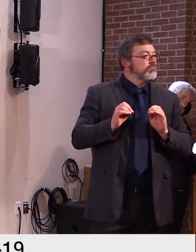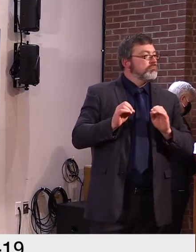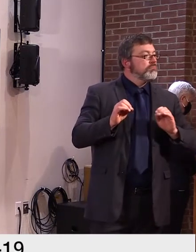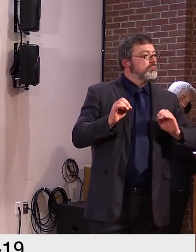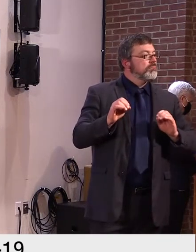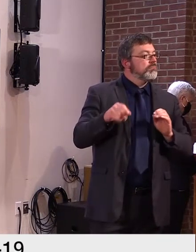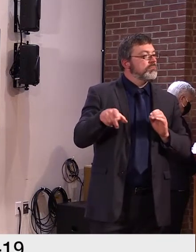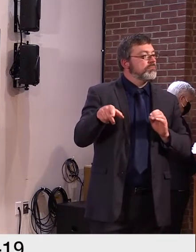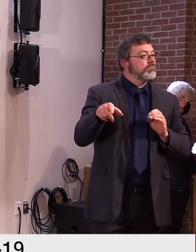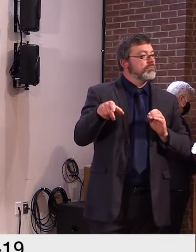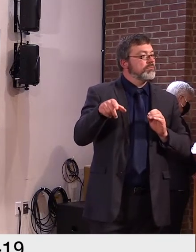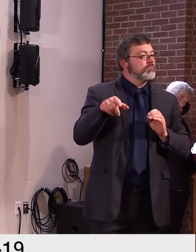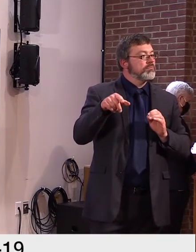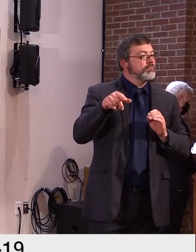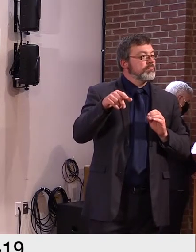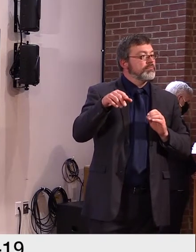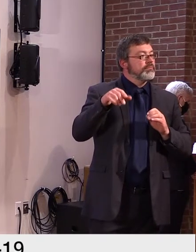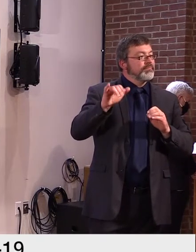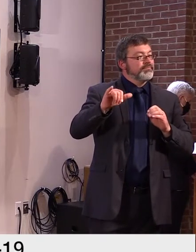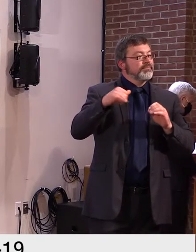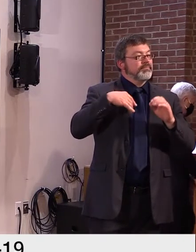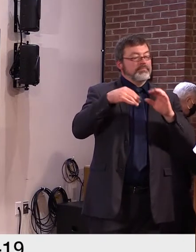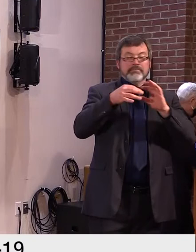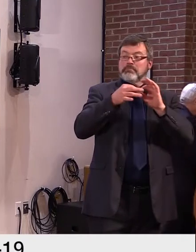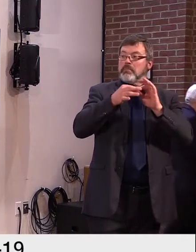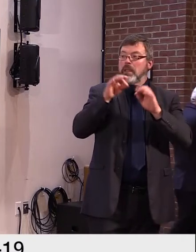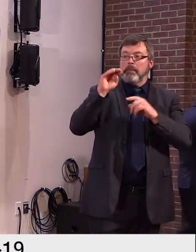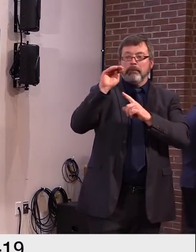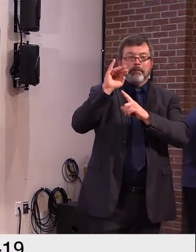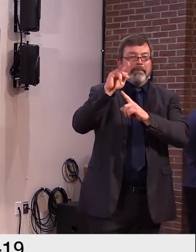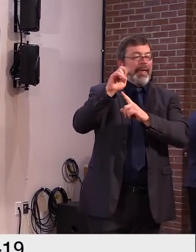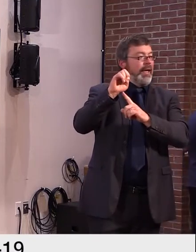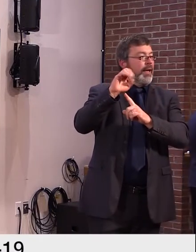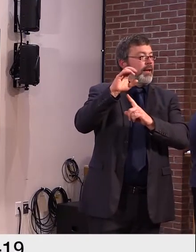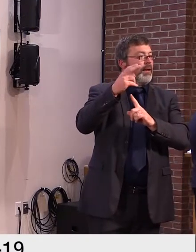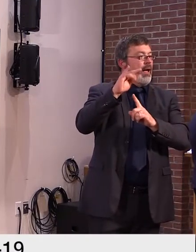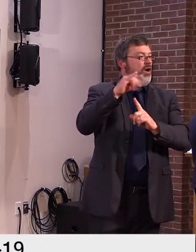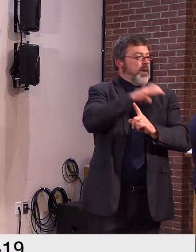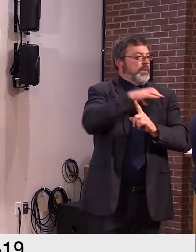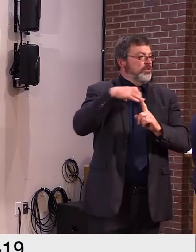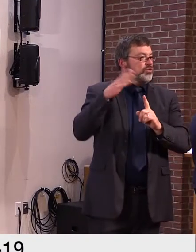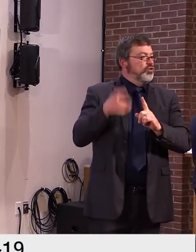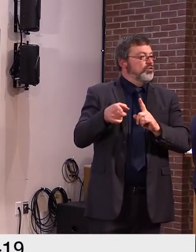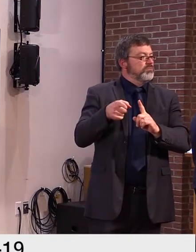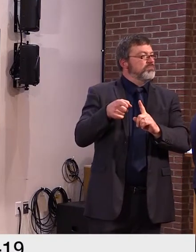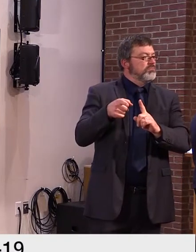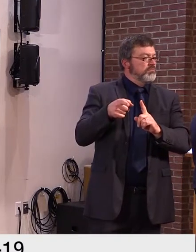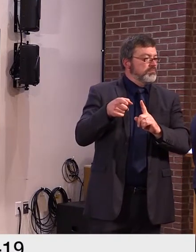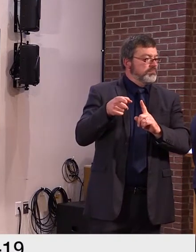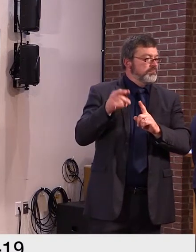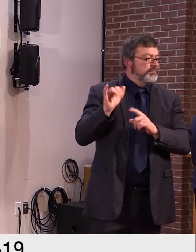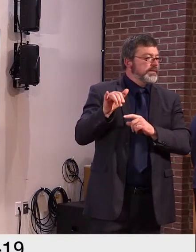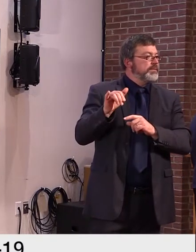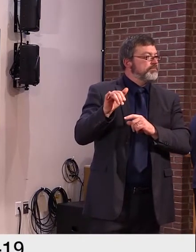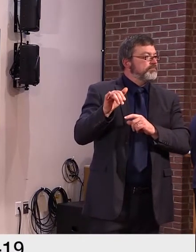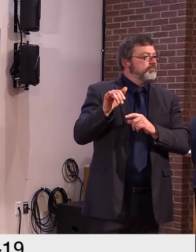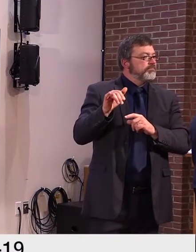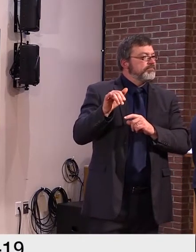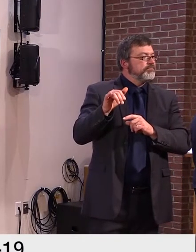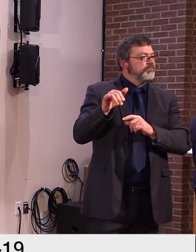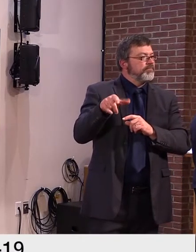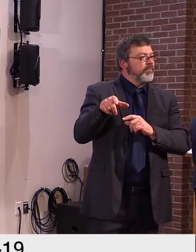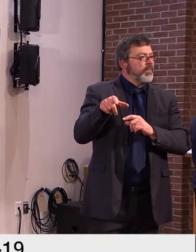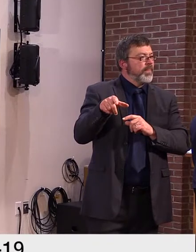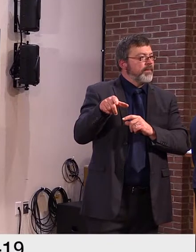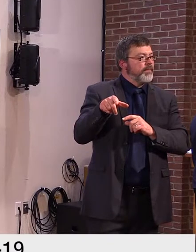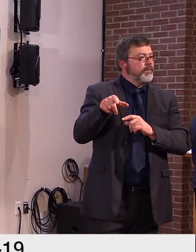I'm still hearing from Vermonters who are reporting an array of problems with their unemployment insurance, and they're saying that they're still